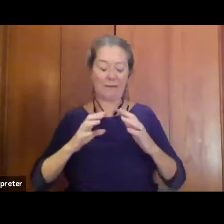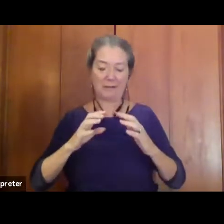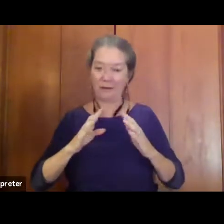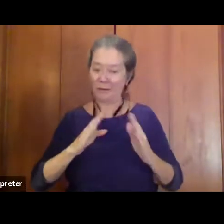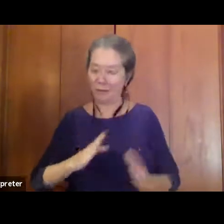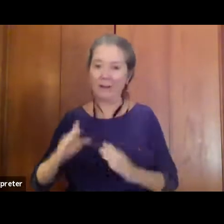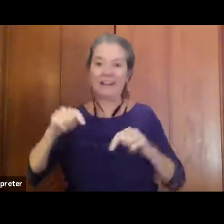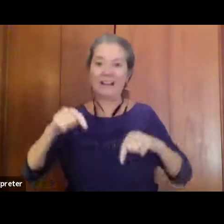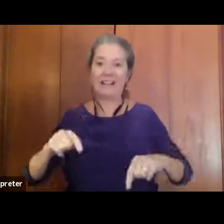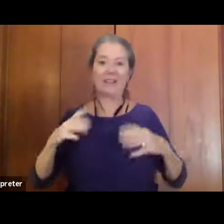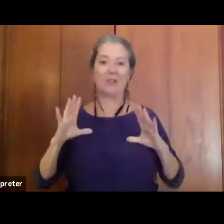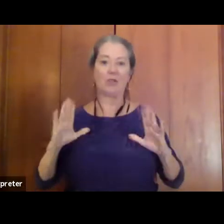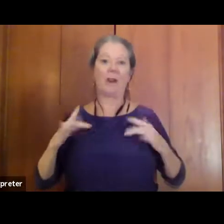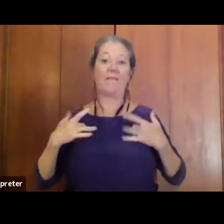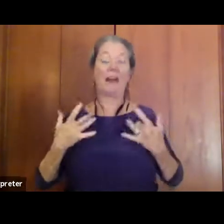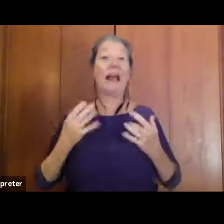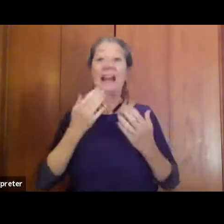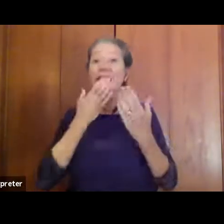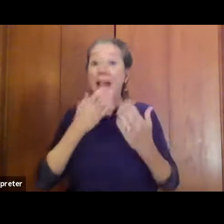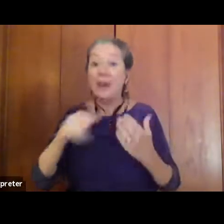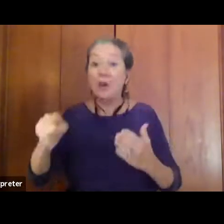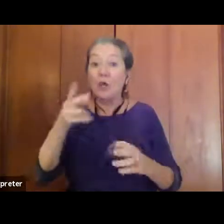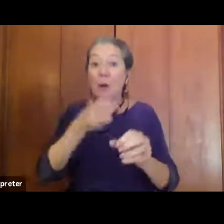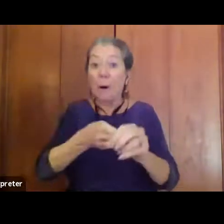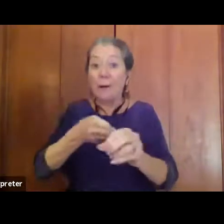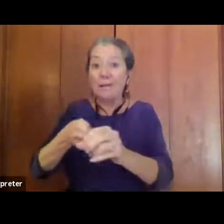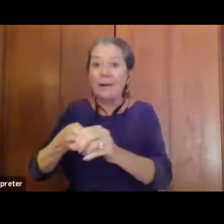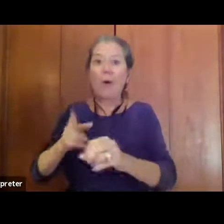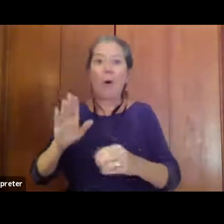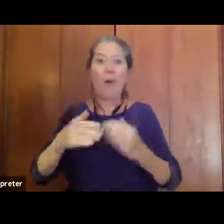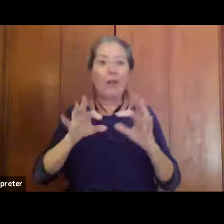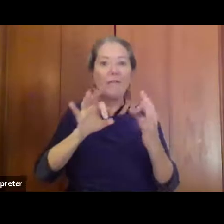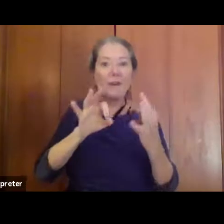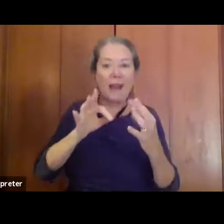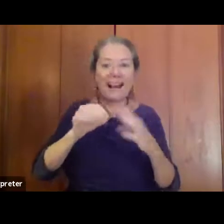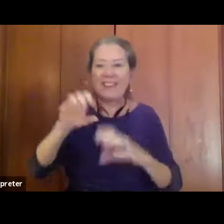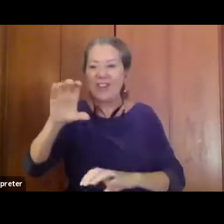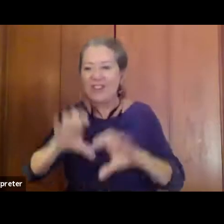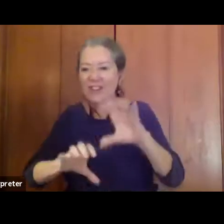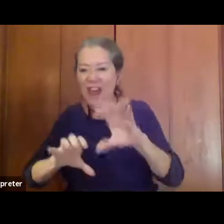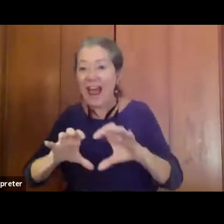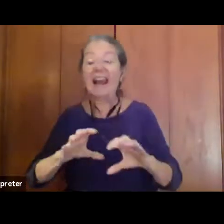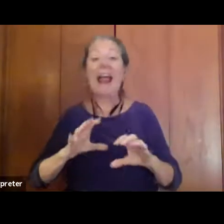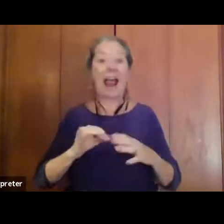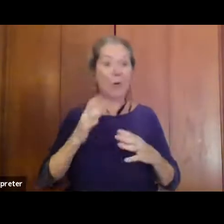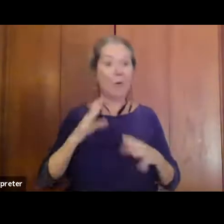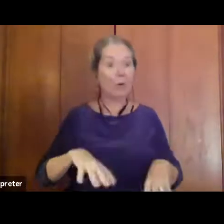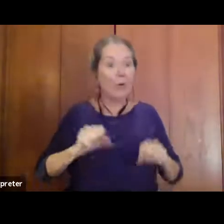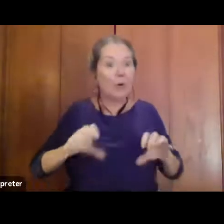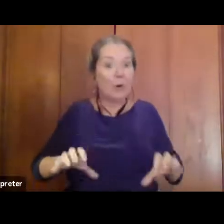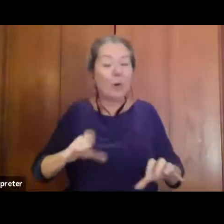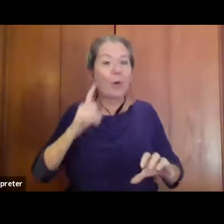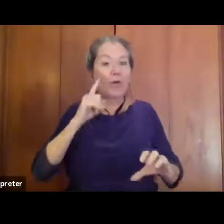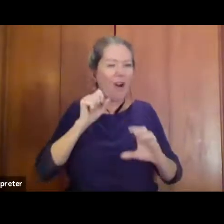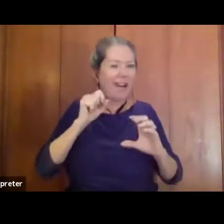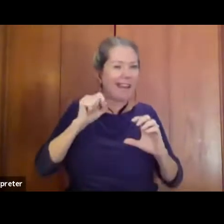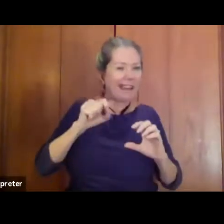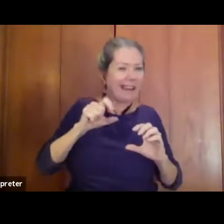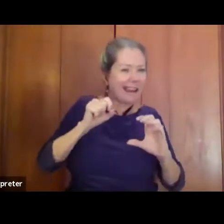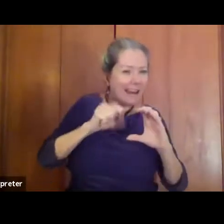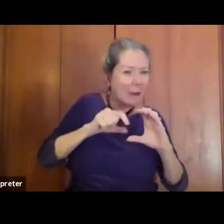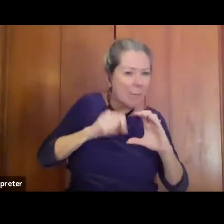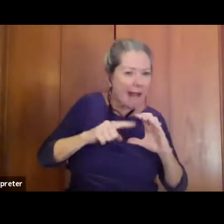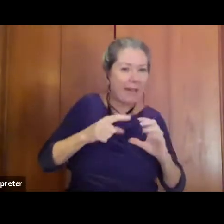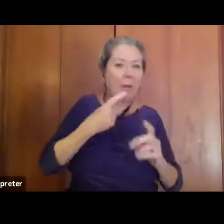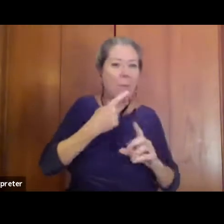participating and all of the wonderful feedback that you gave in the chat and that you're going to do in sending emails to both Elvis and